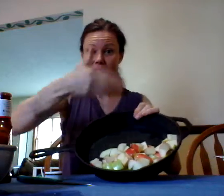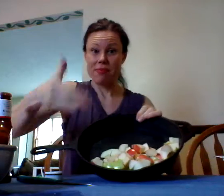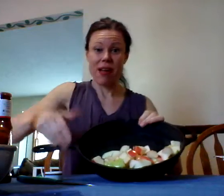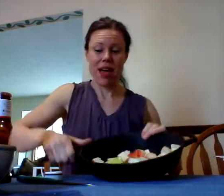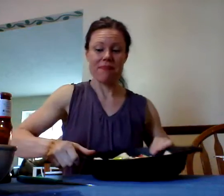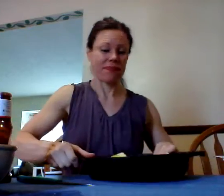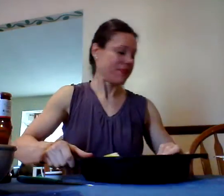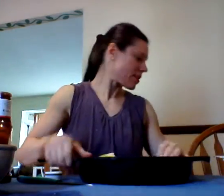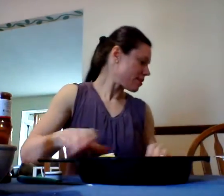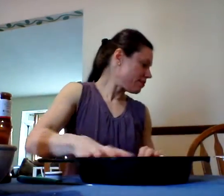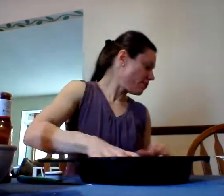them all up.